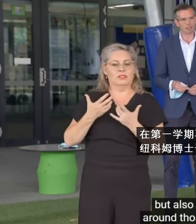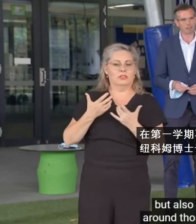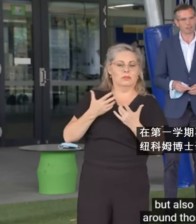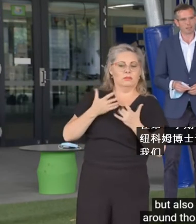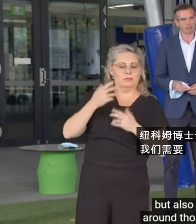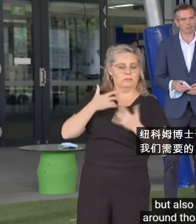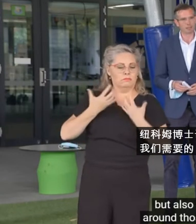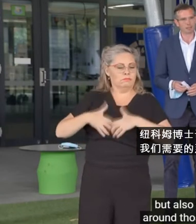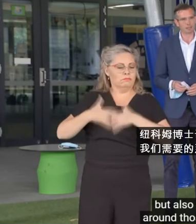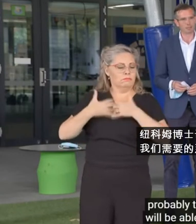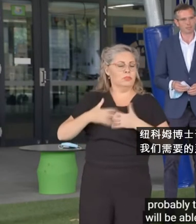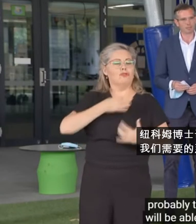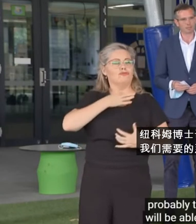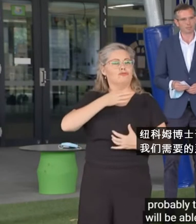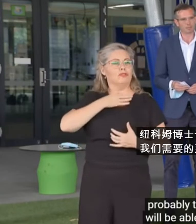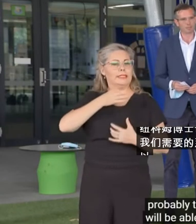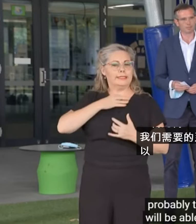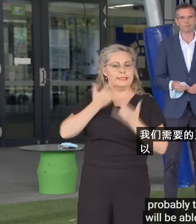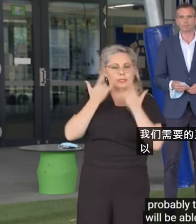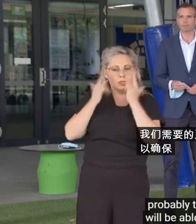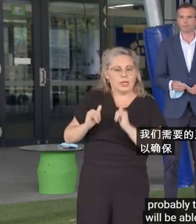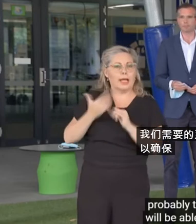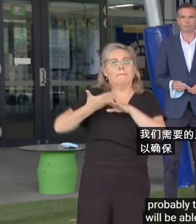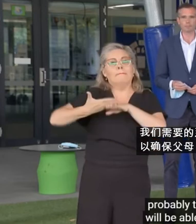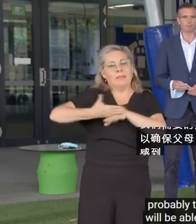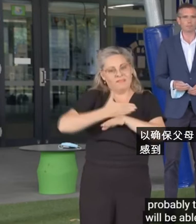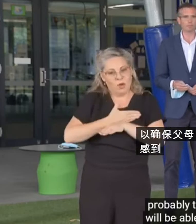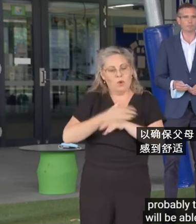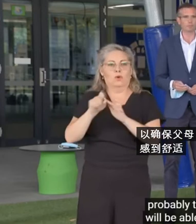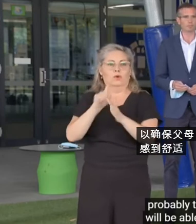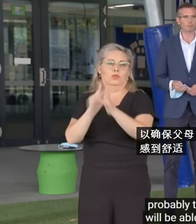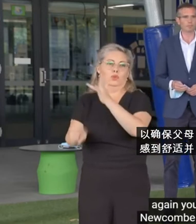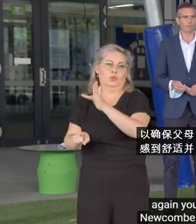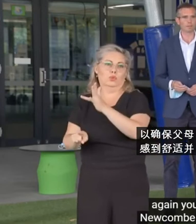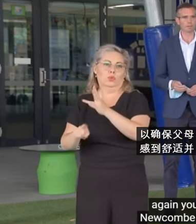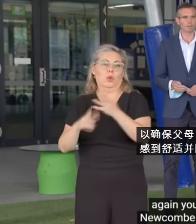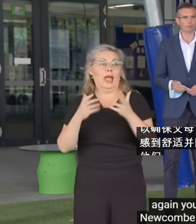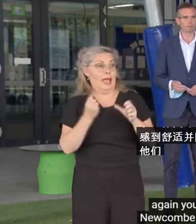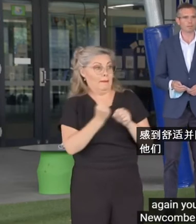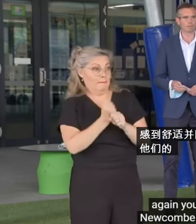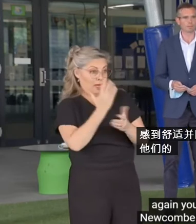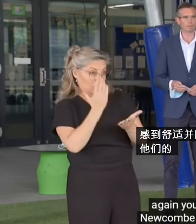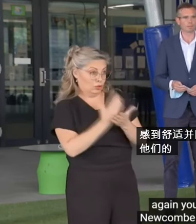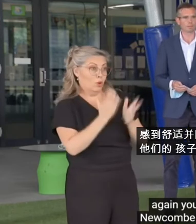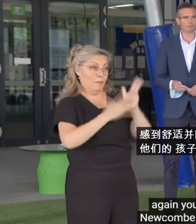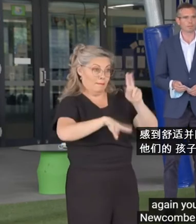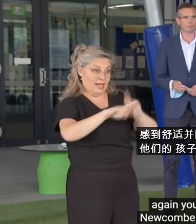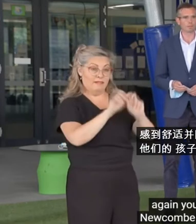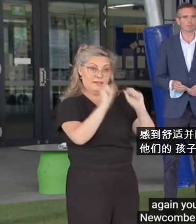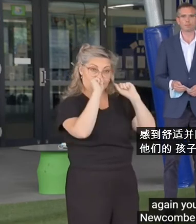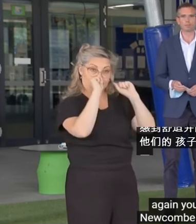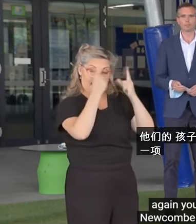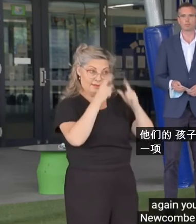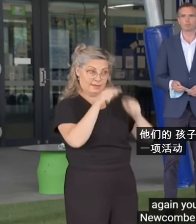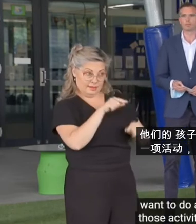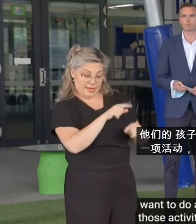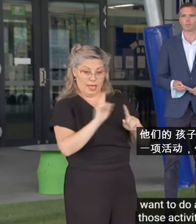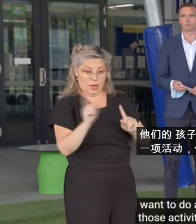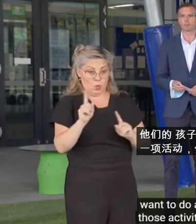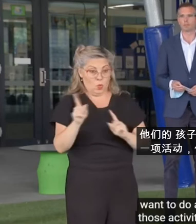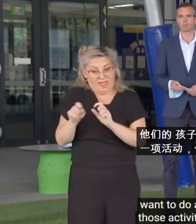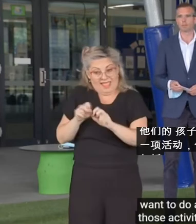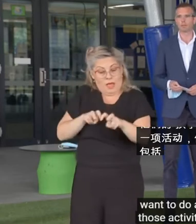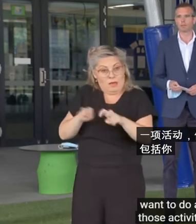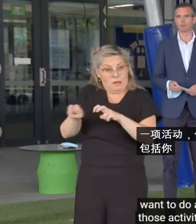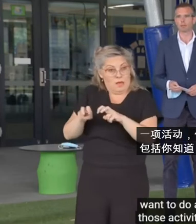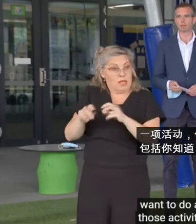this, we want to do a risk assessment of those activities. We need to make sure parents are comfortable and give their consent for their child to take a part in one of those activities,